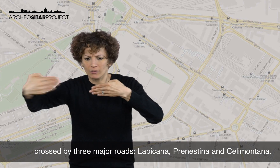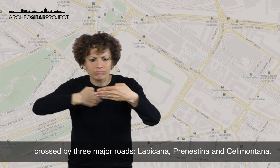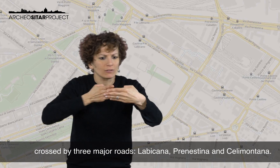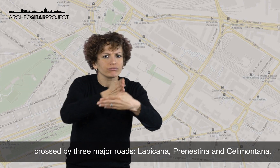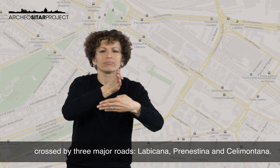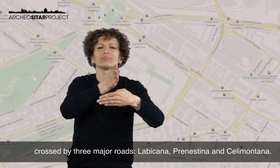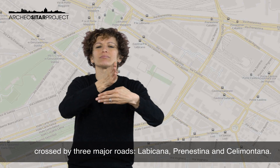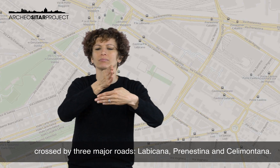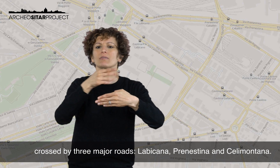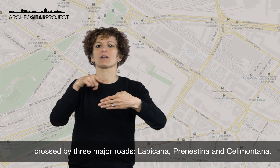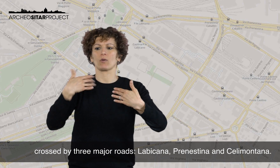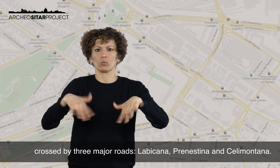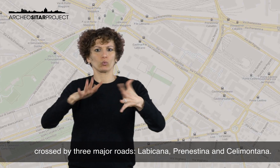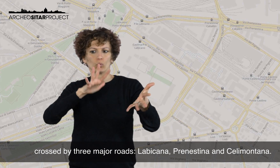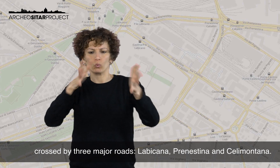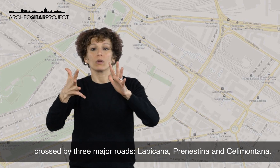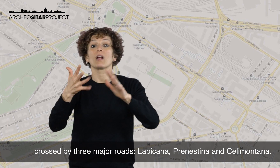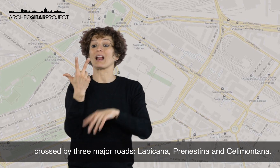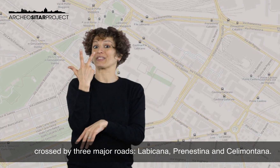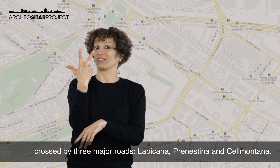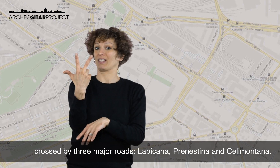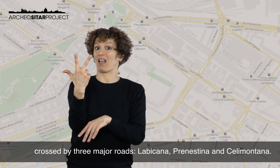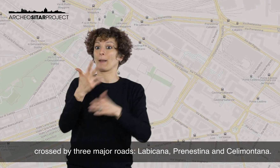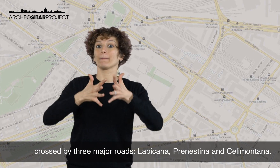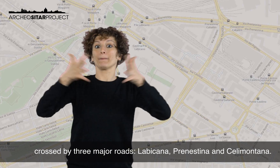by 3 major roads: Labicana,